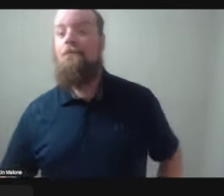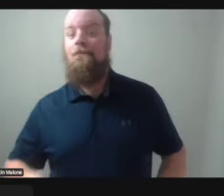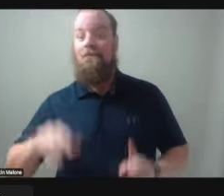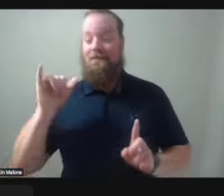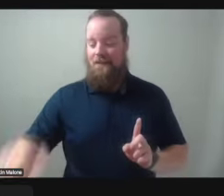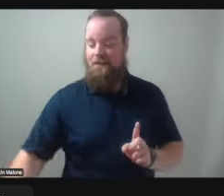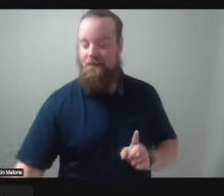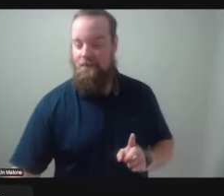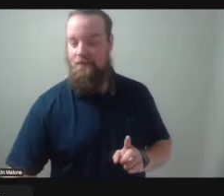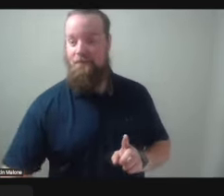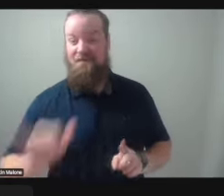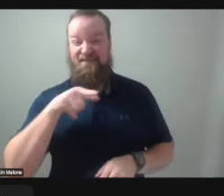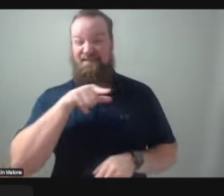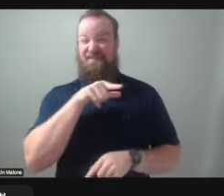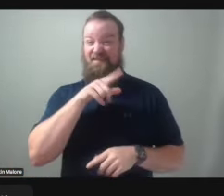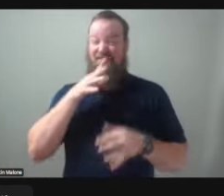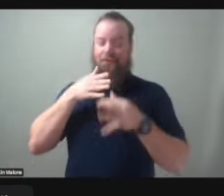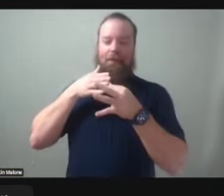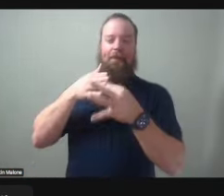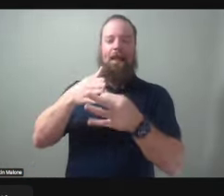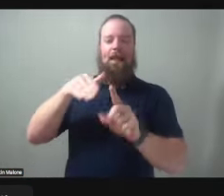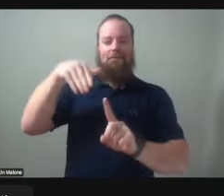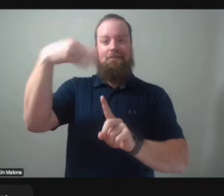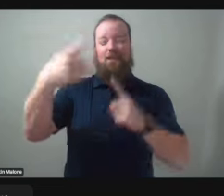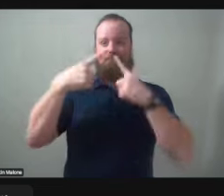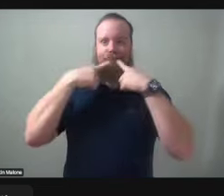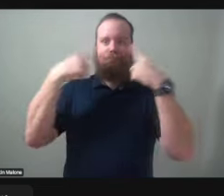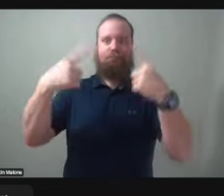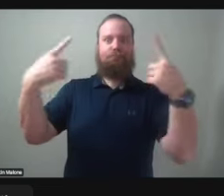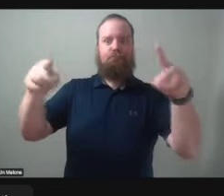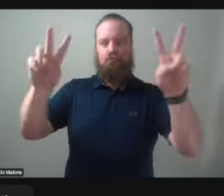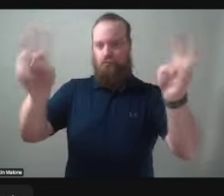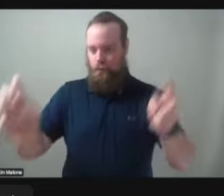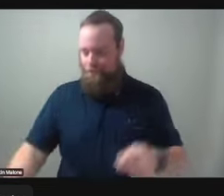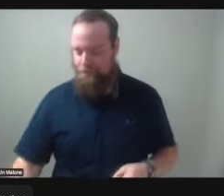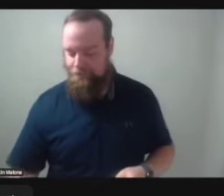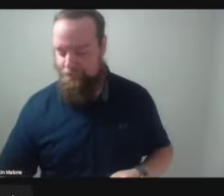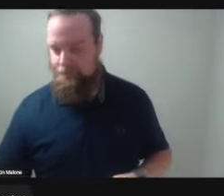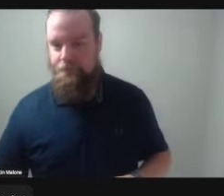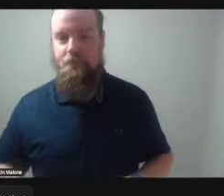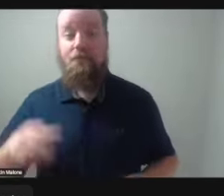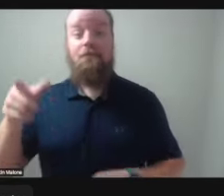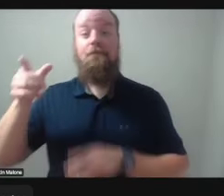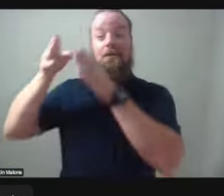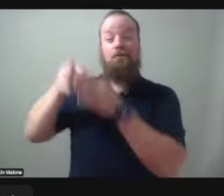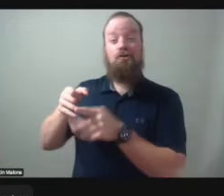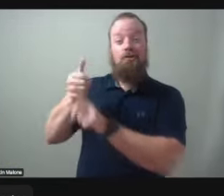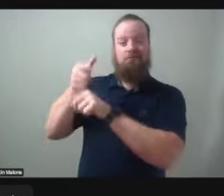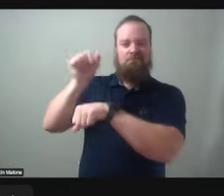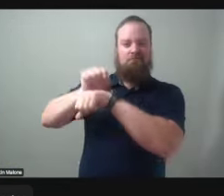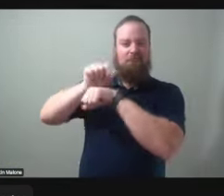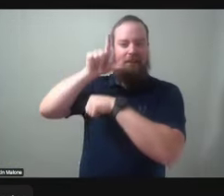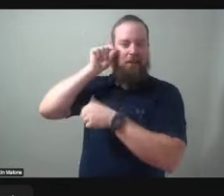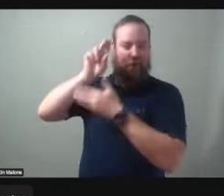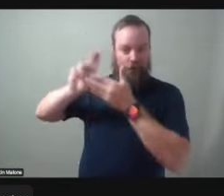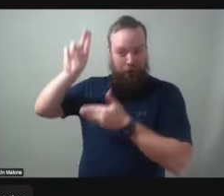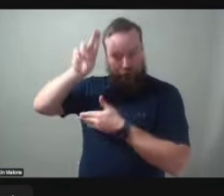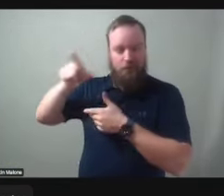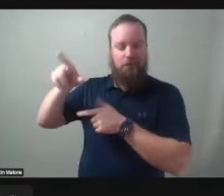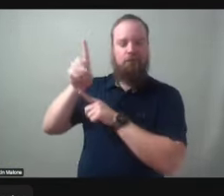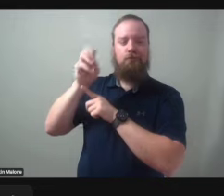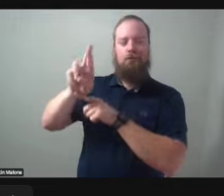type of language access other than spoken English. And sign is considered no good